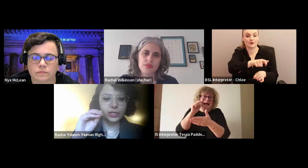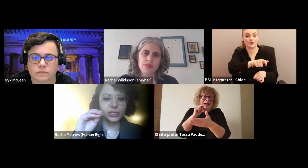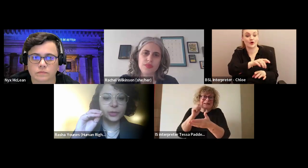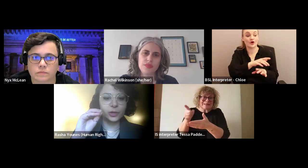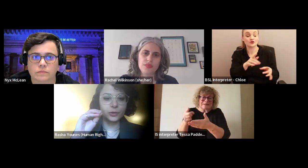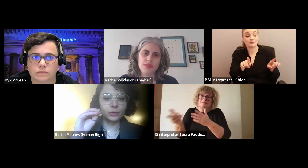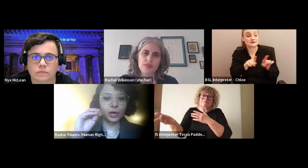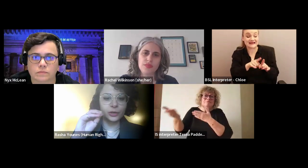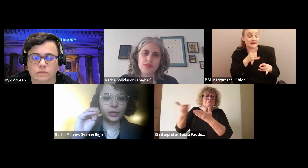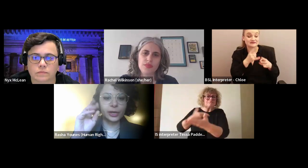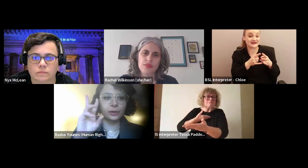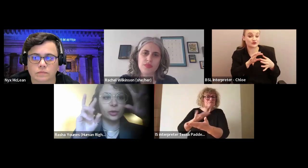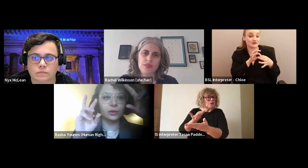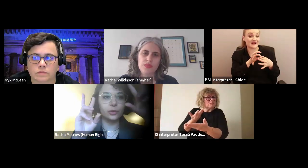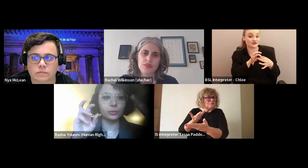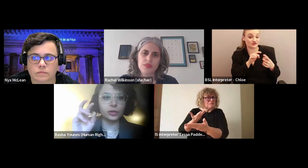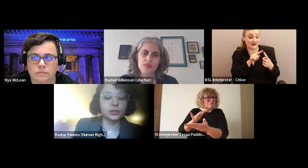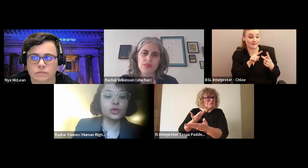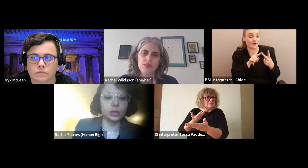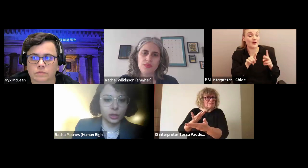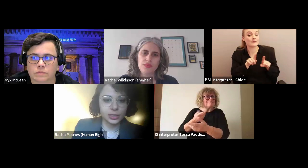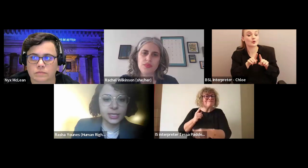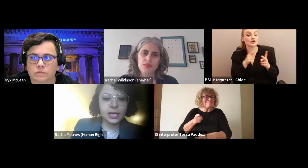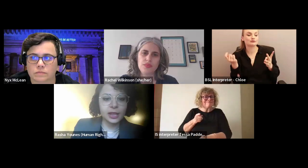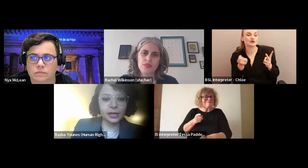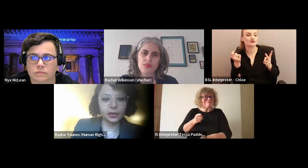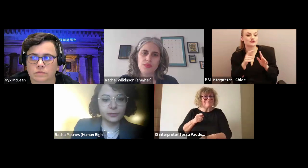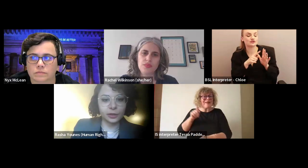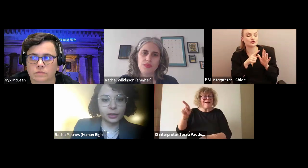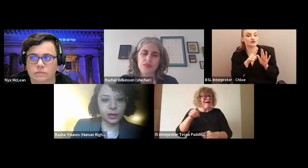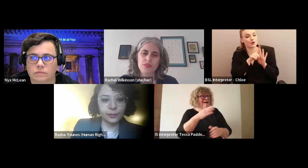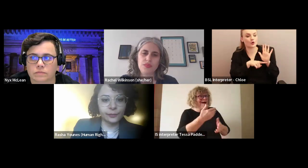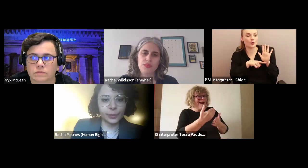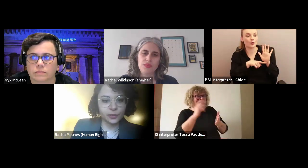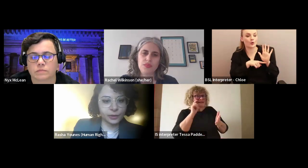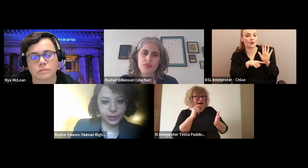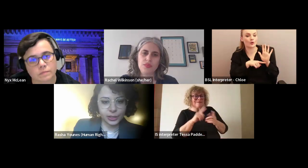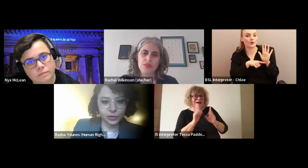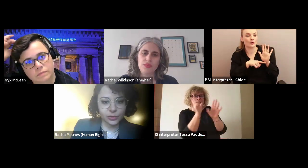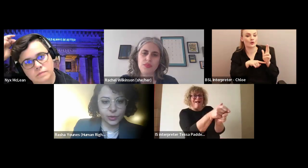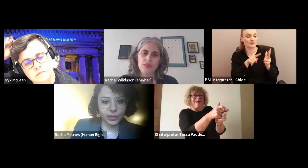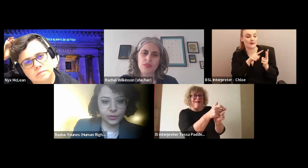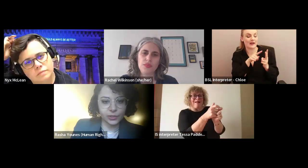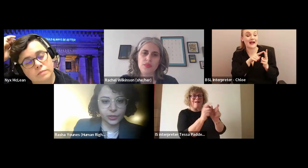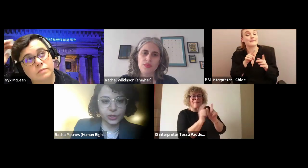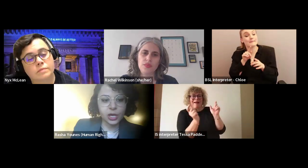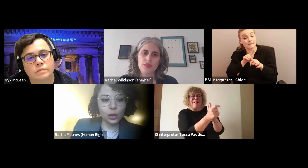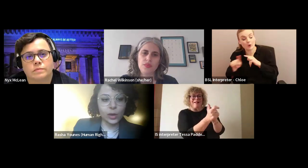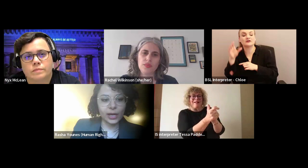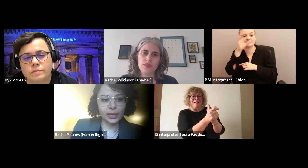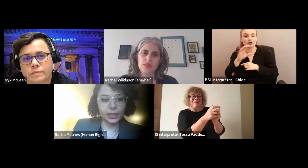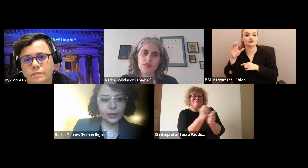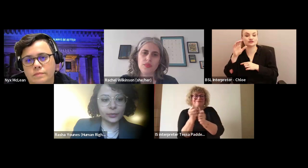same-sex relations, but also under quote unquote prostitution laws that govern much of the countries where we did the